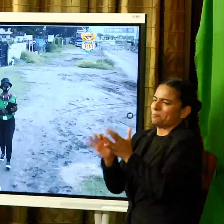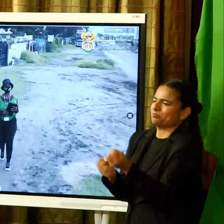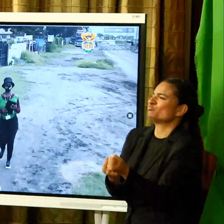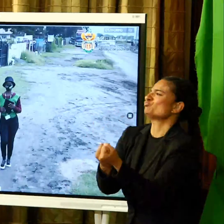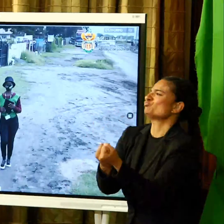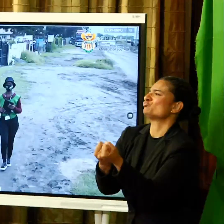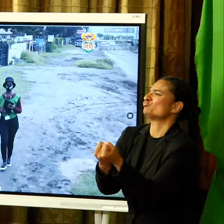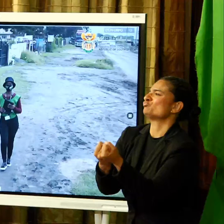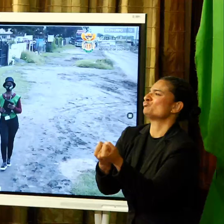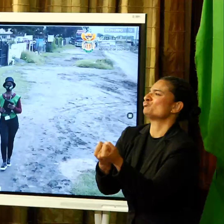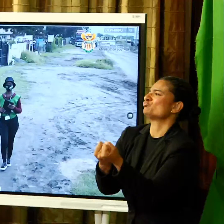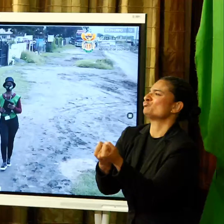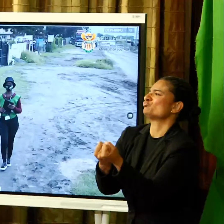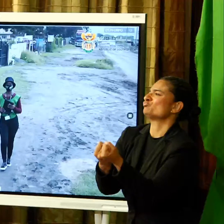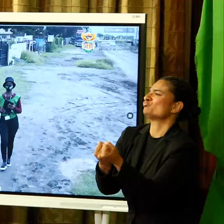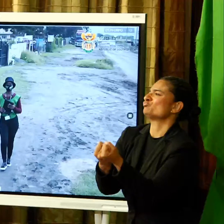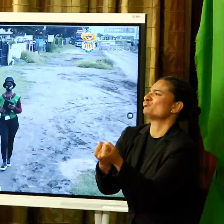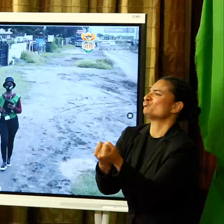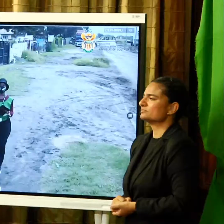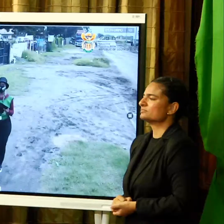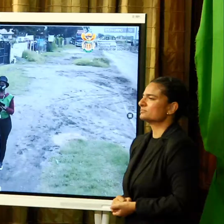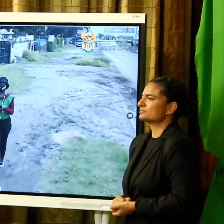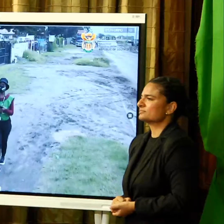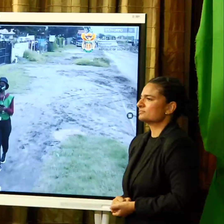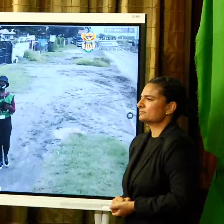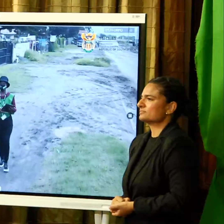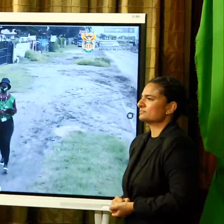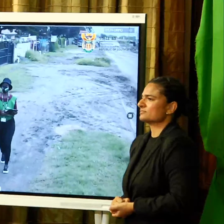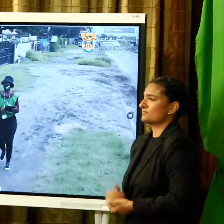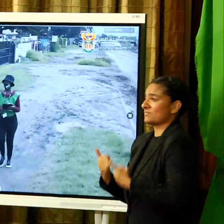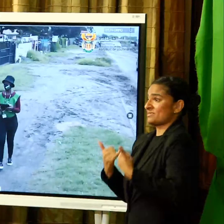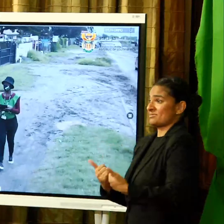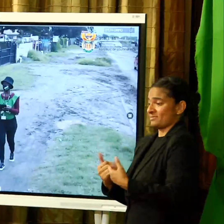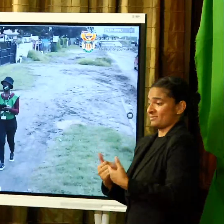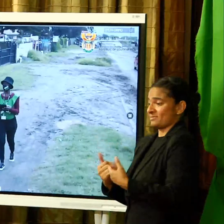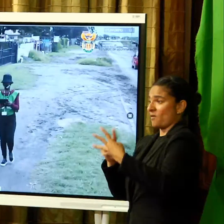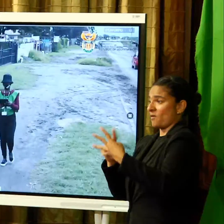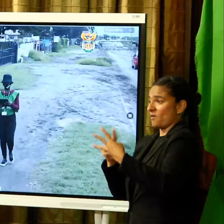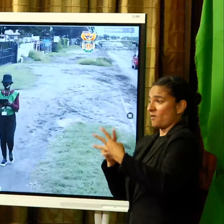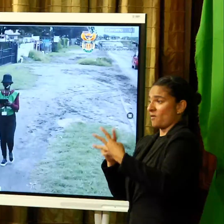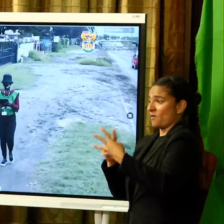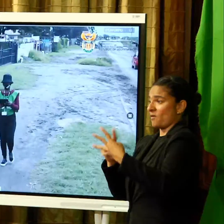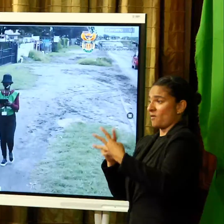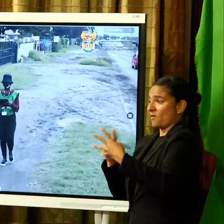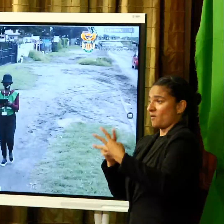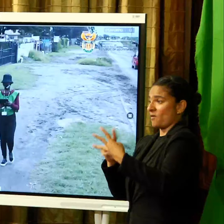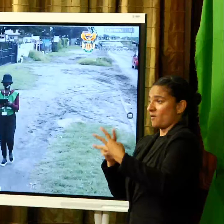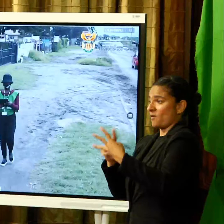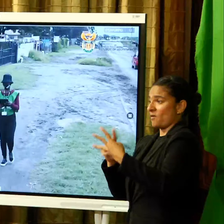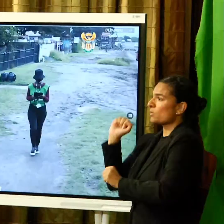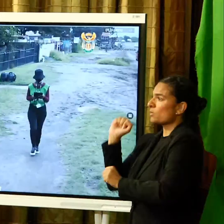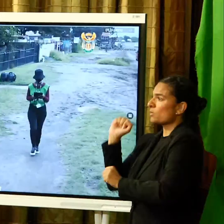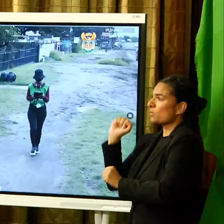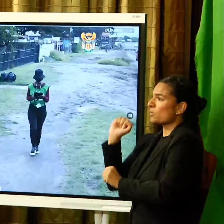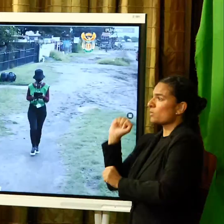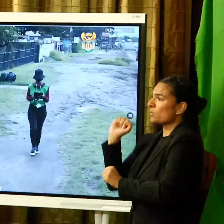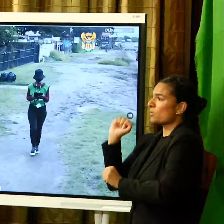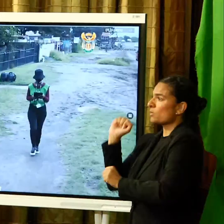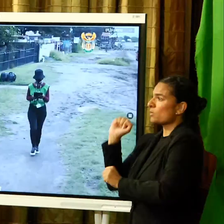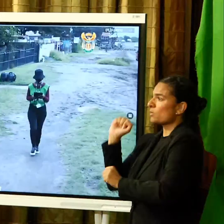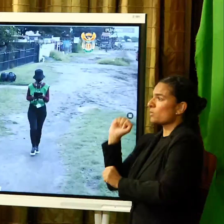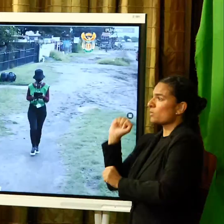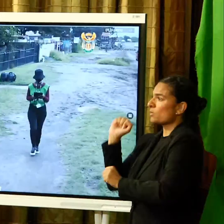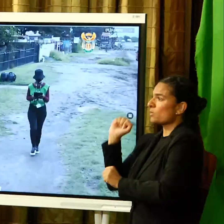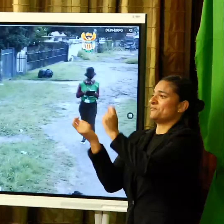As the world enters the fourth industrial revolution, Census 2022 became South Africa's first successful